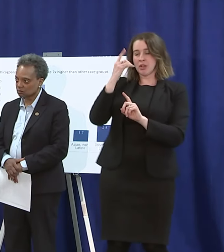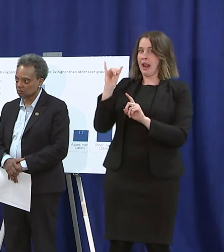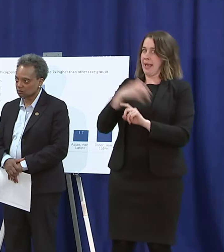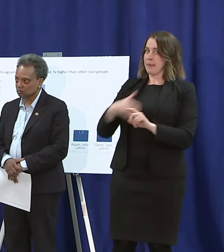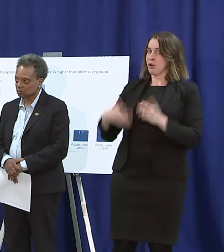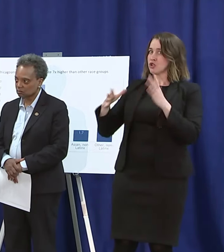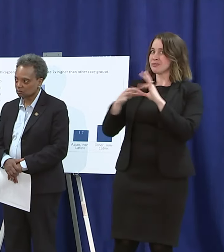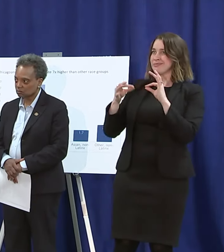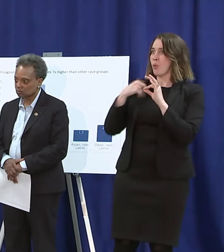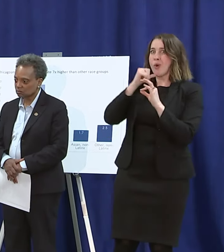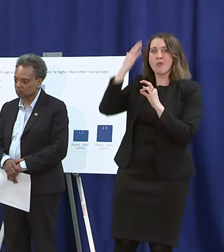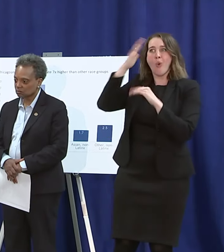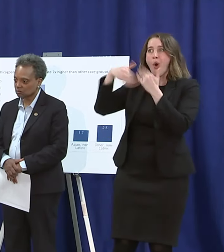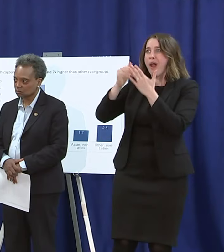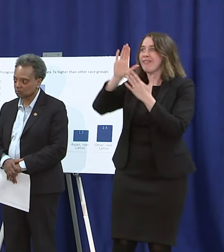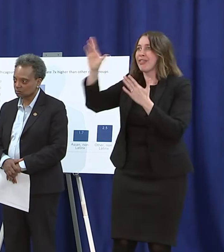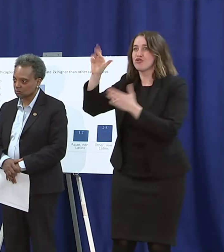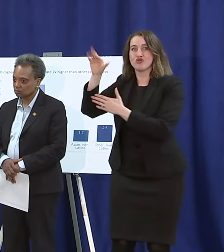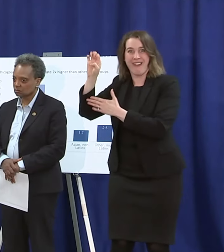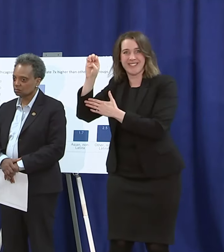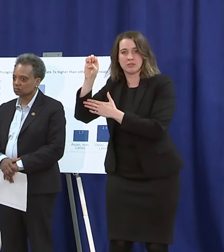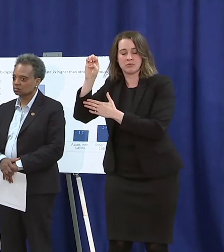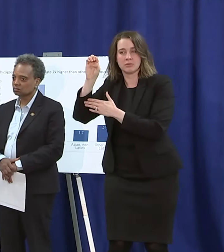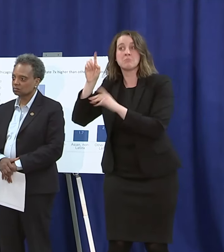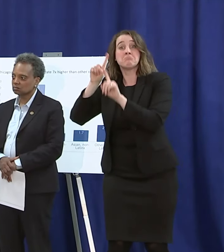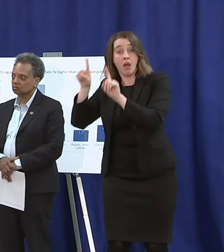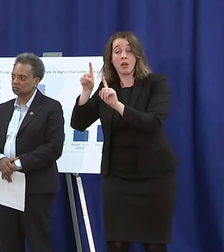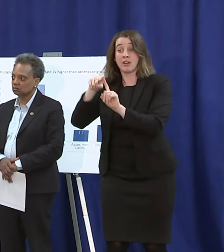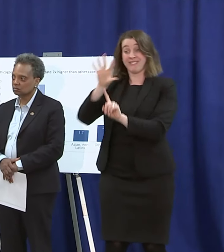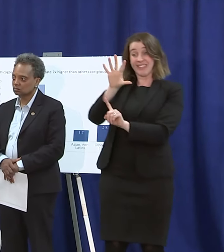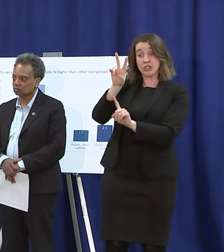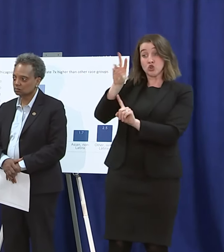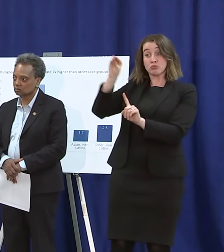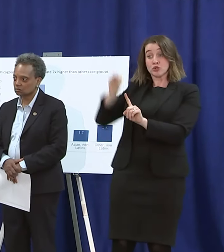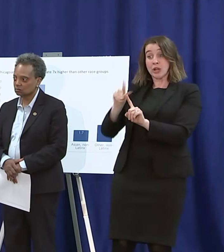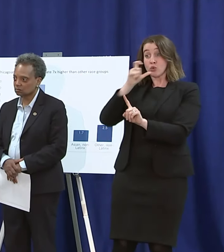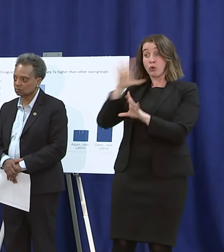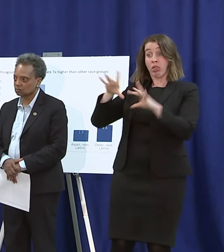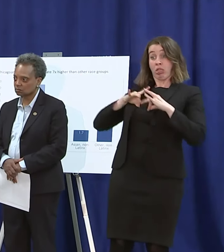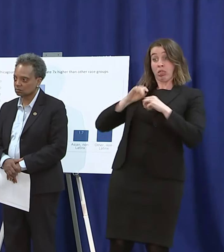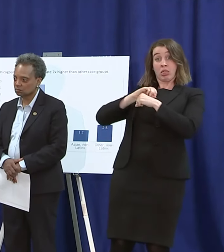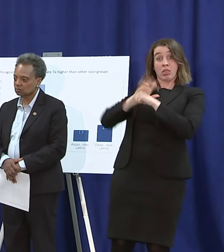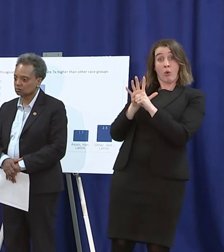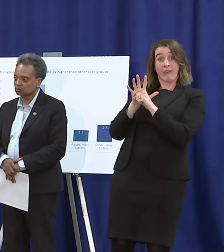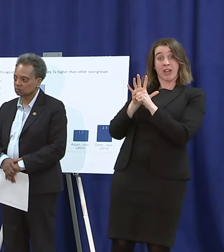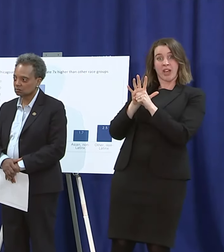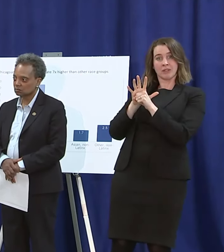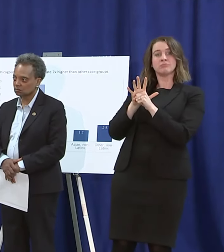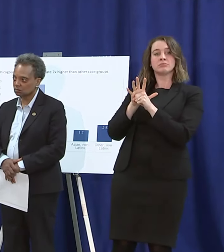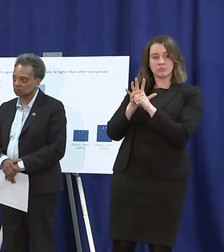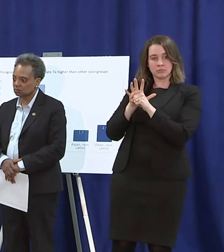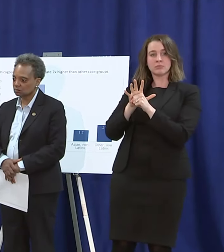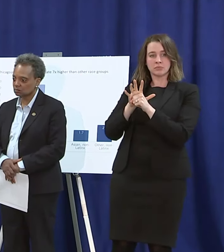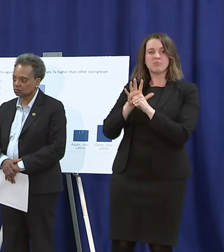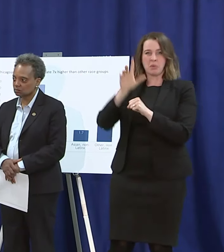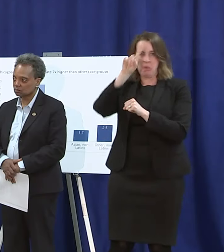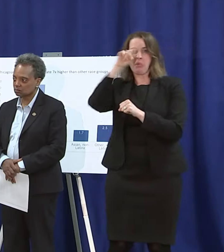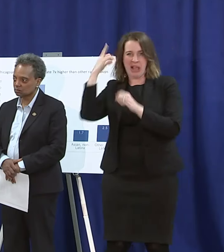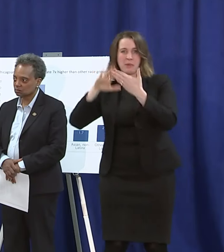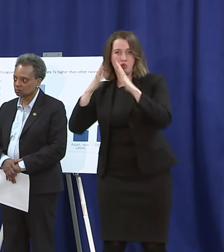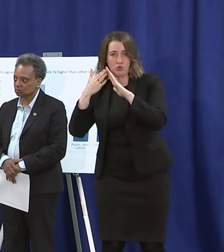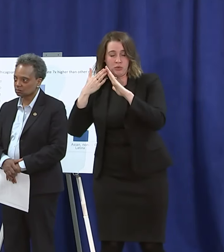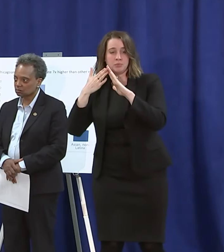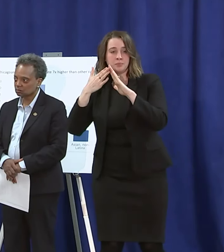said, 52% of our COVID diagnoses have been in black Chicagoans. 30%